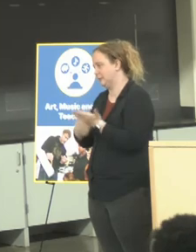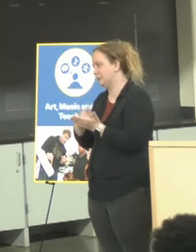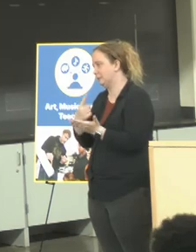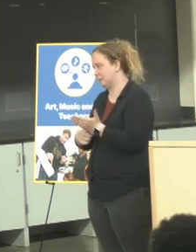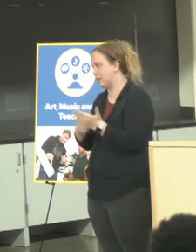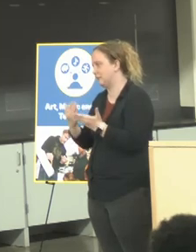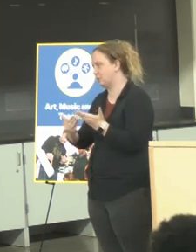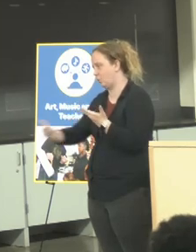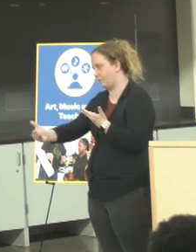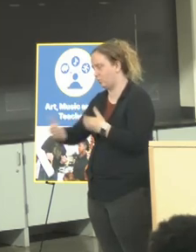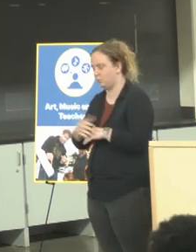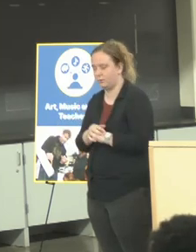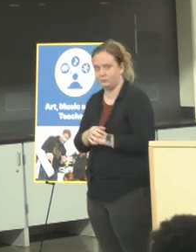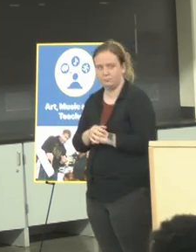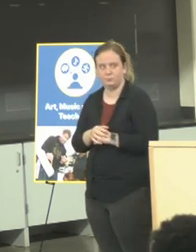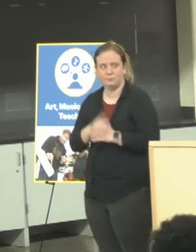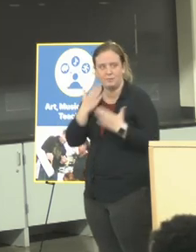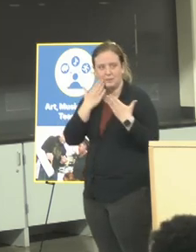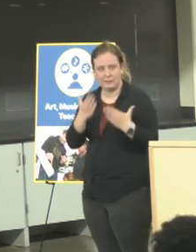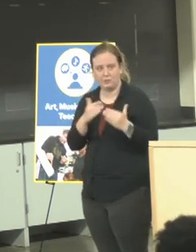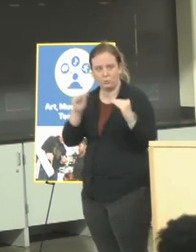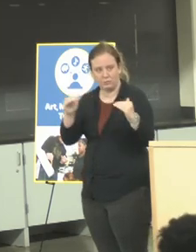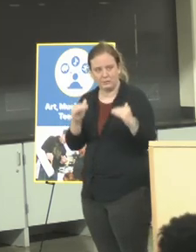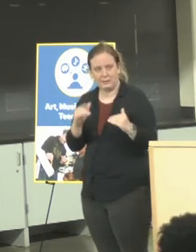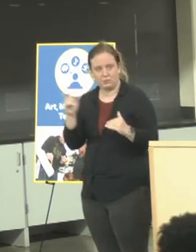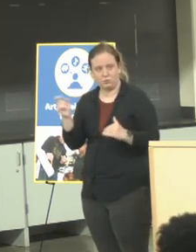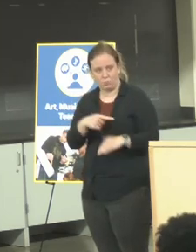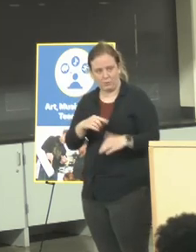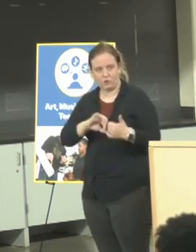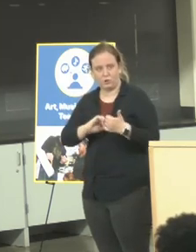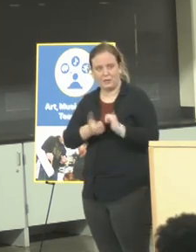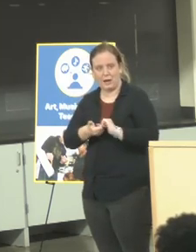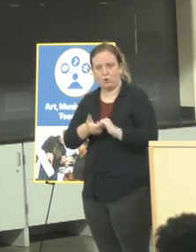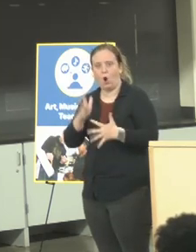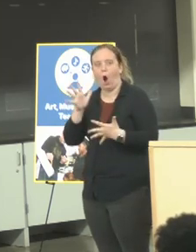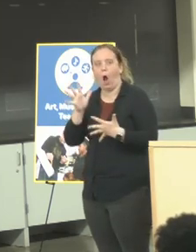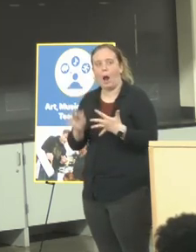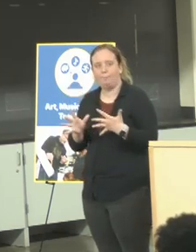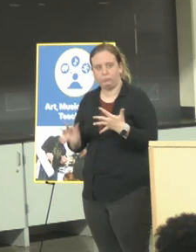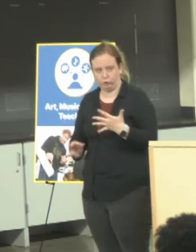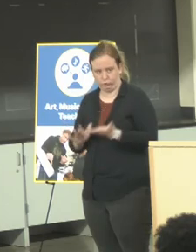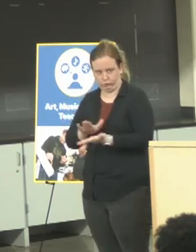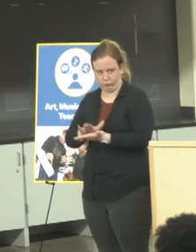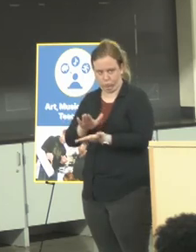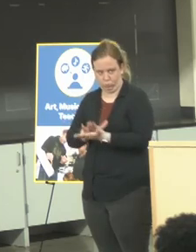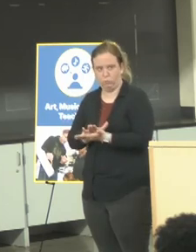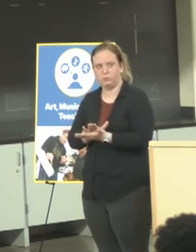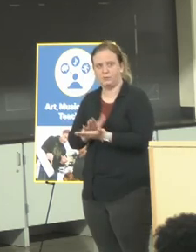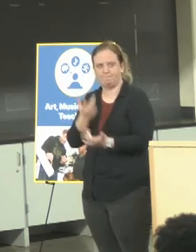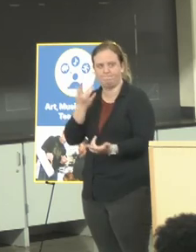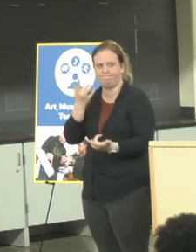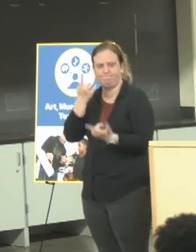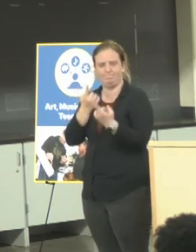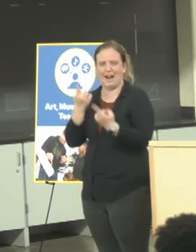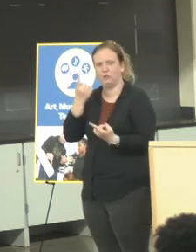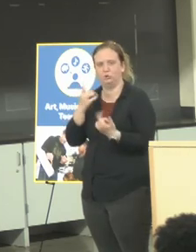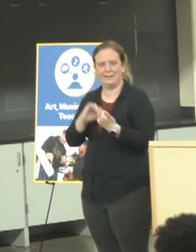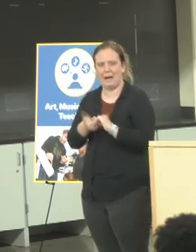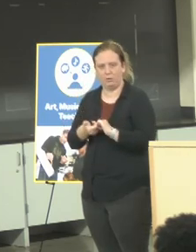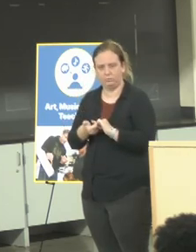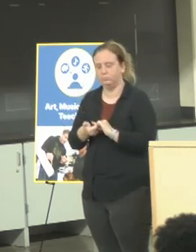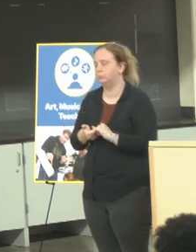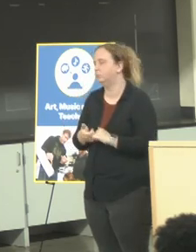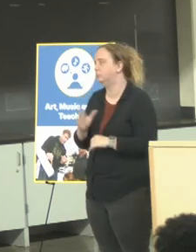Thank you. Next question is, how do option schools factor in? So in our considerations, in our